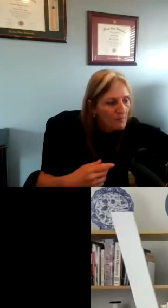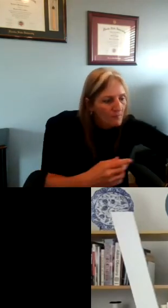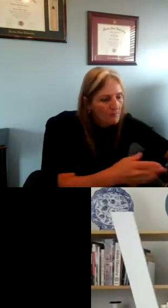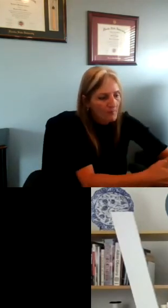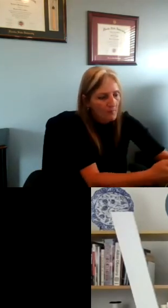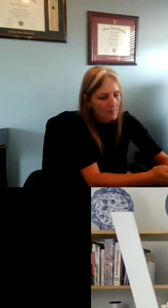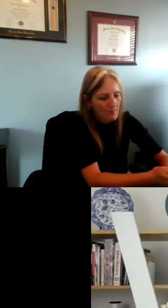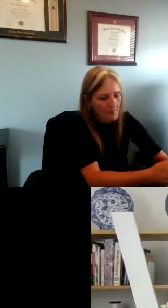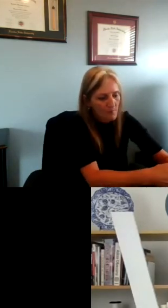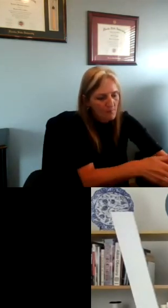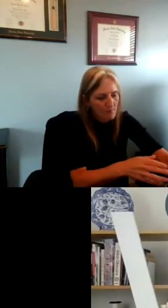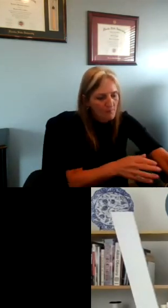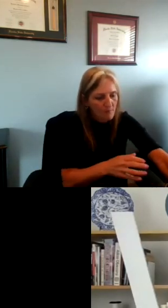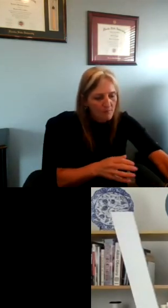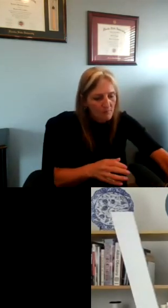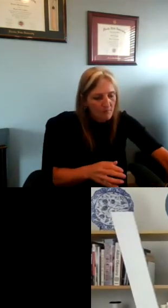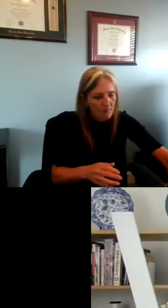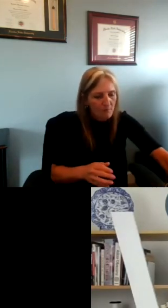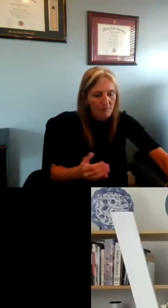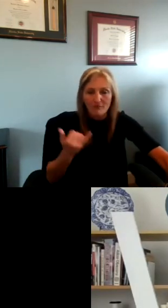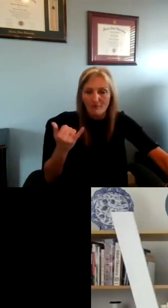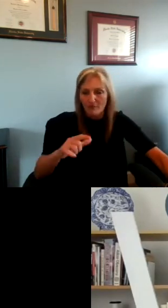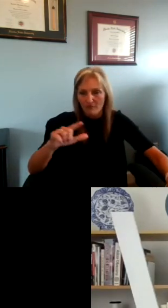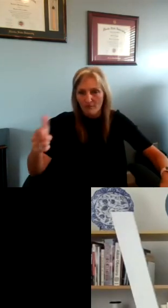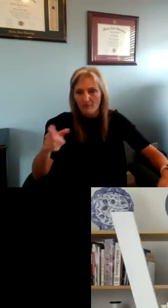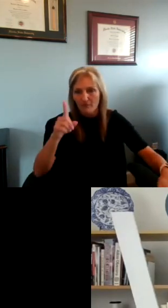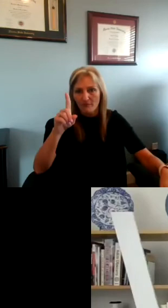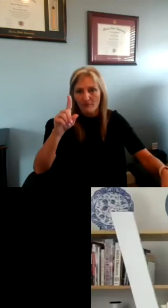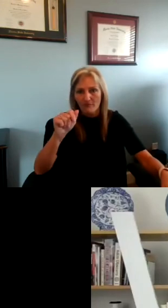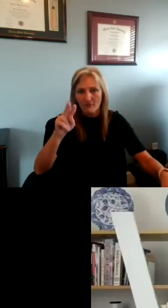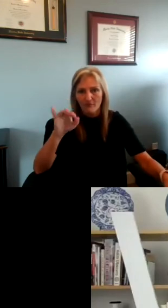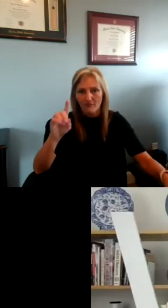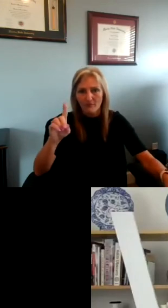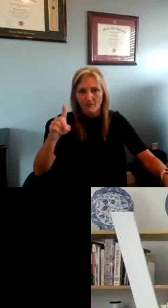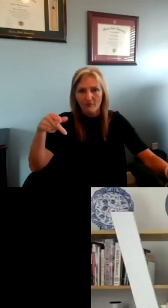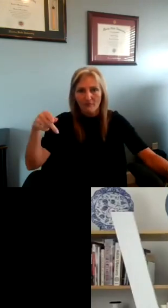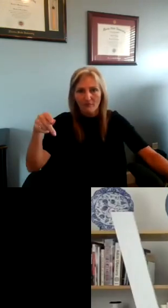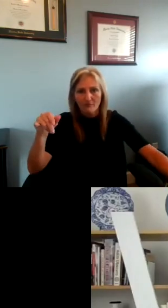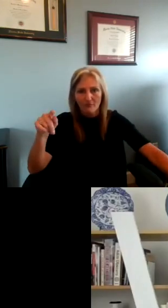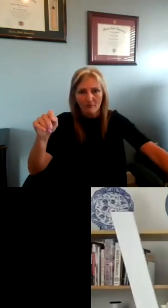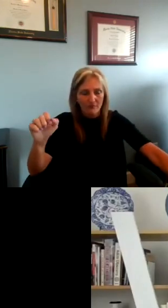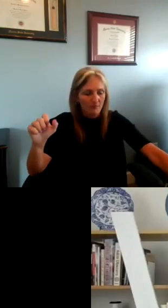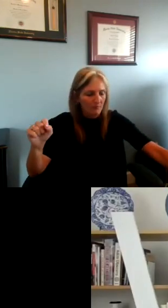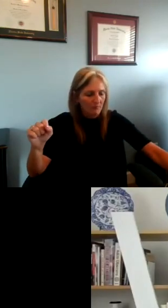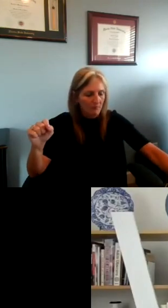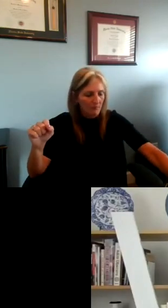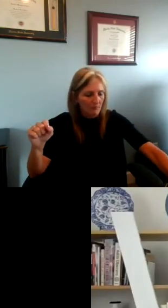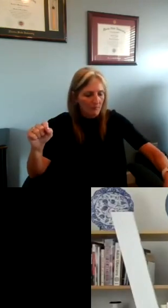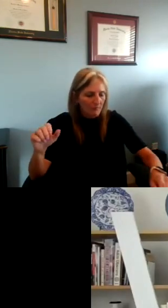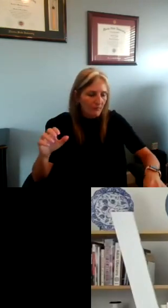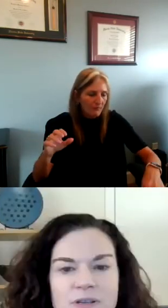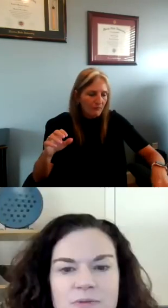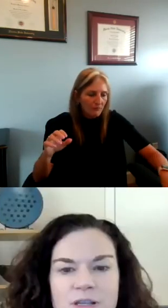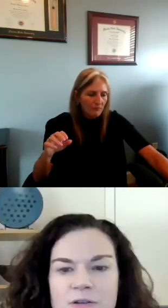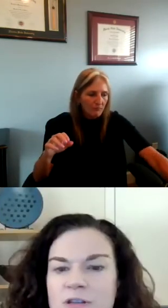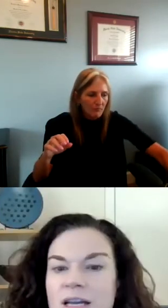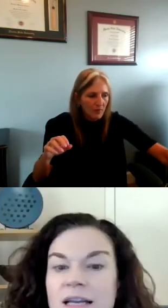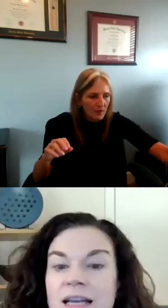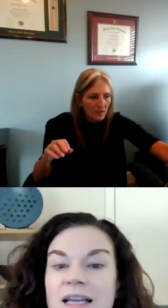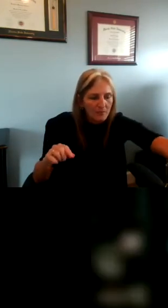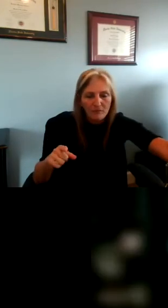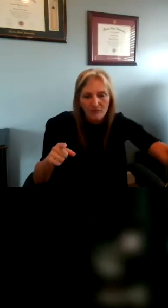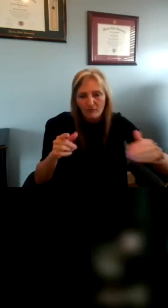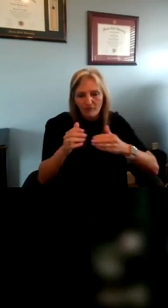hand it over to David Pitts, who is the Senior Research Fellow at the Urban Institute, and he is leading up the Prison Research